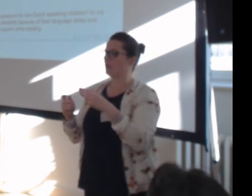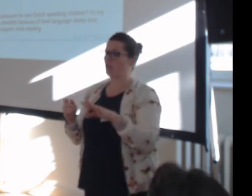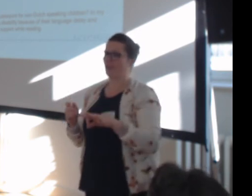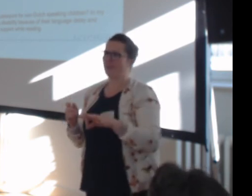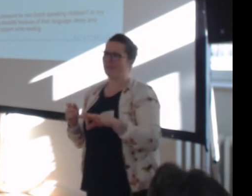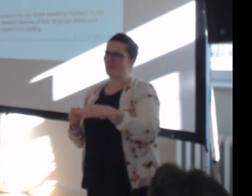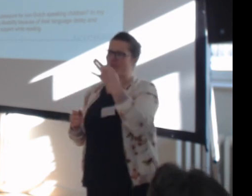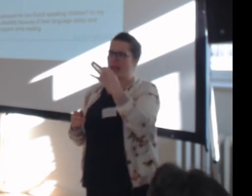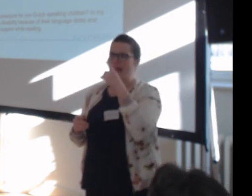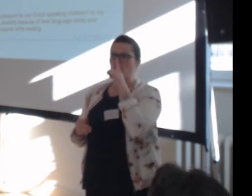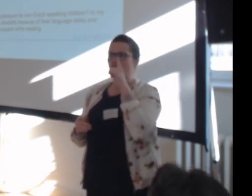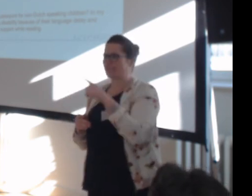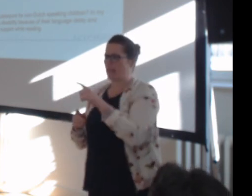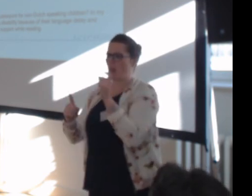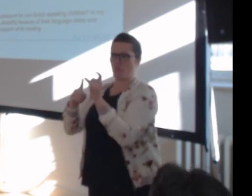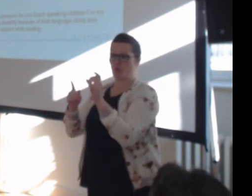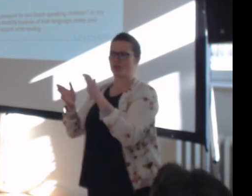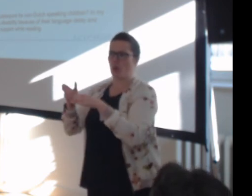too quickly.